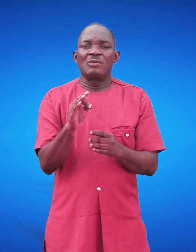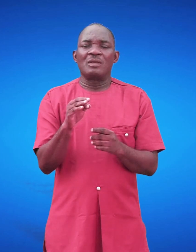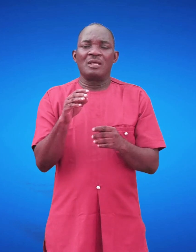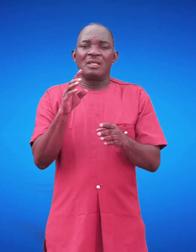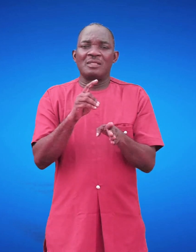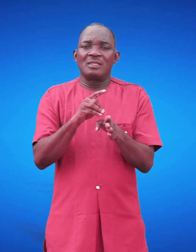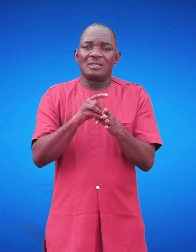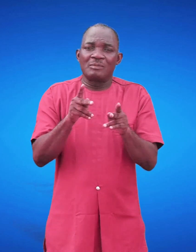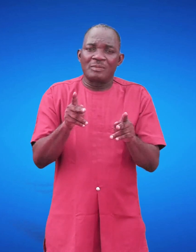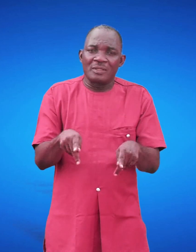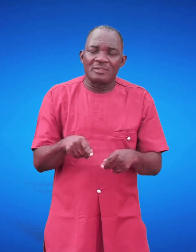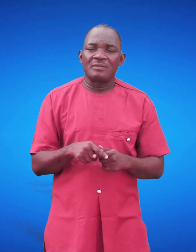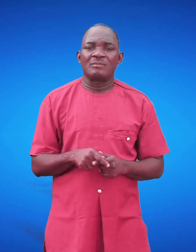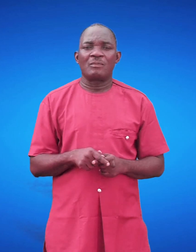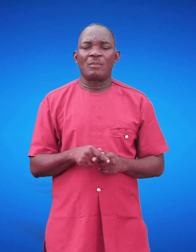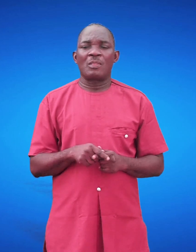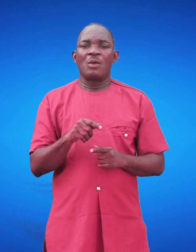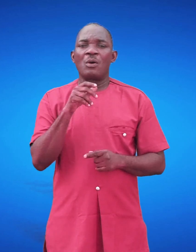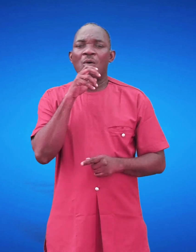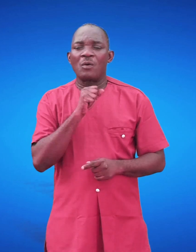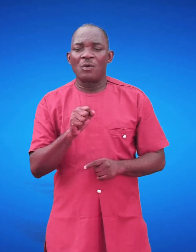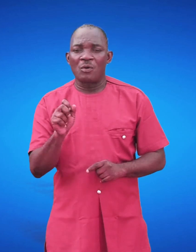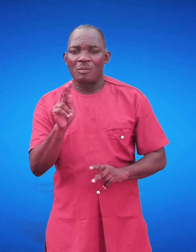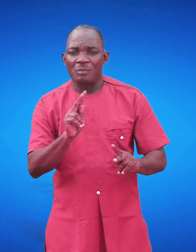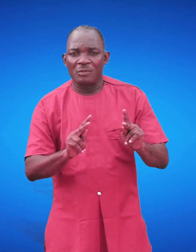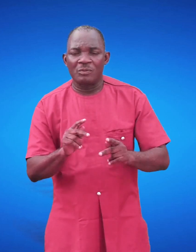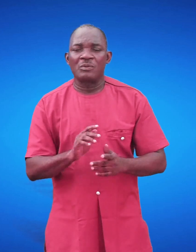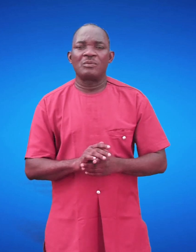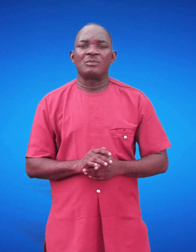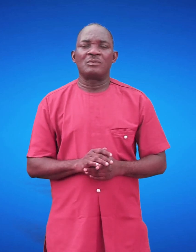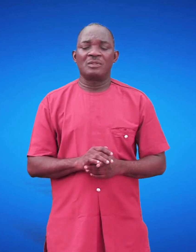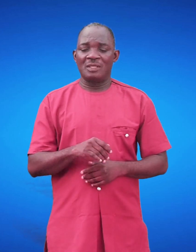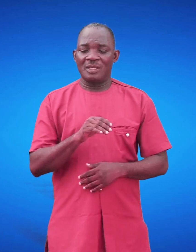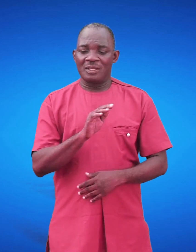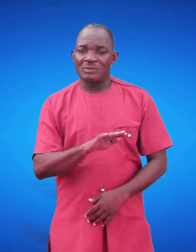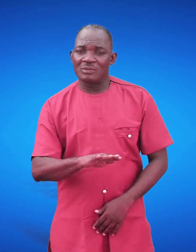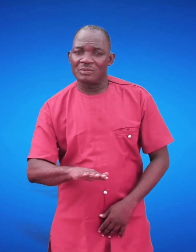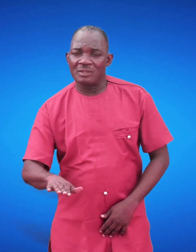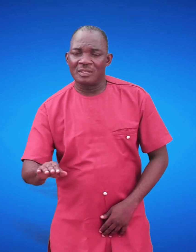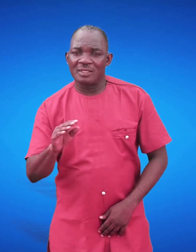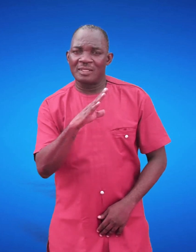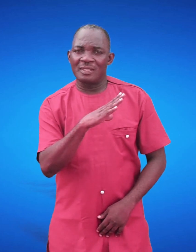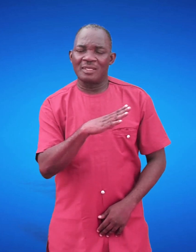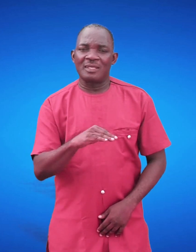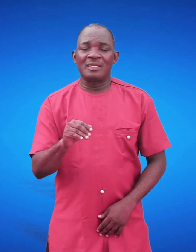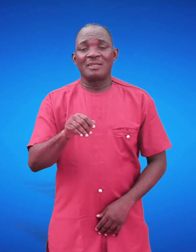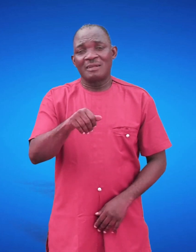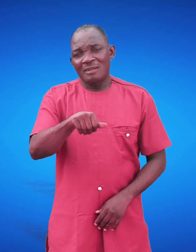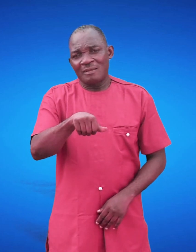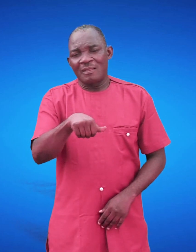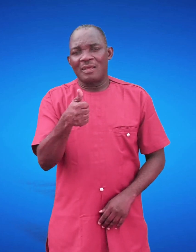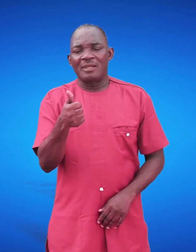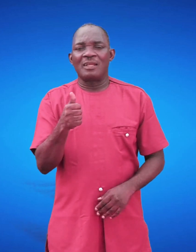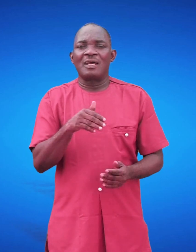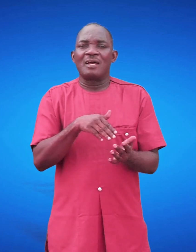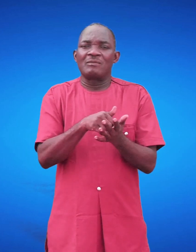disabled, older persons, children, and other vulnerable groups,